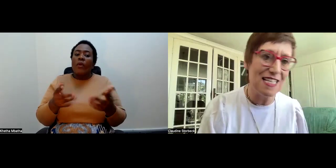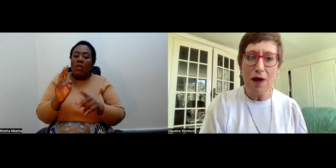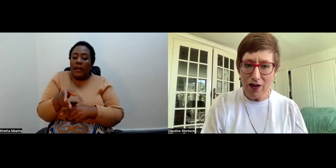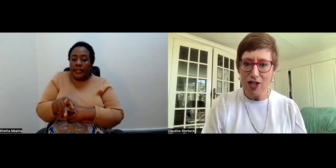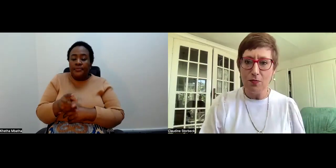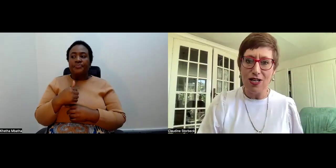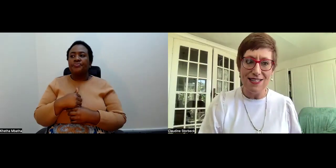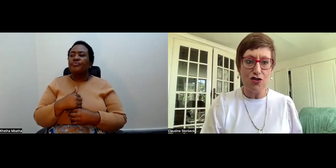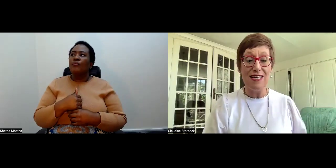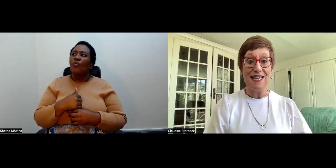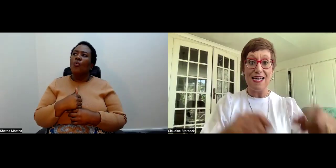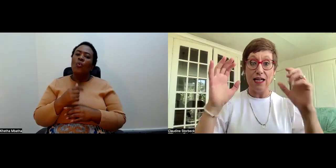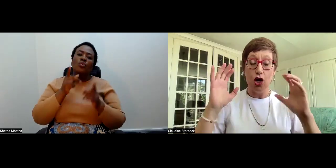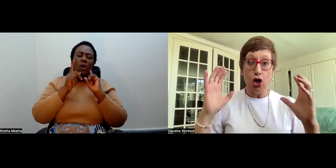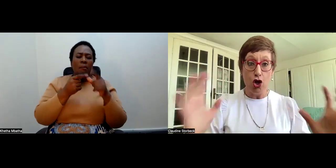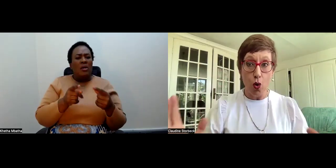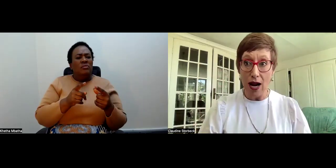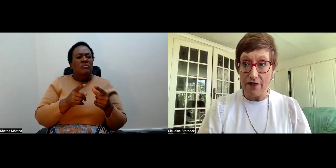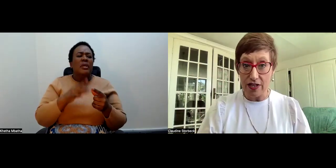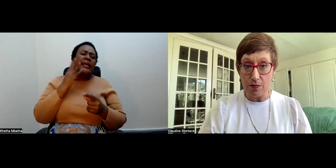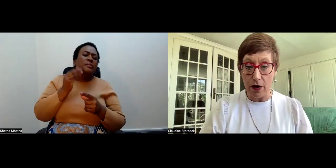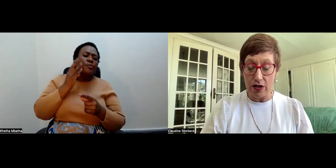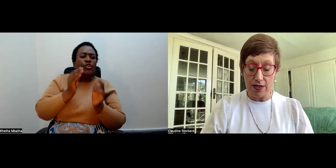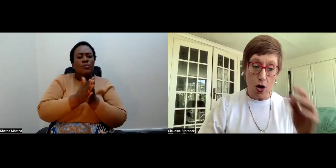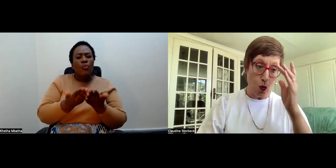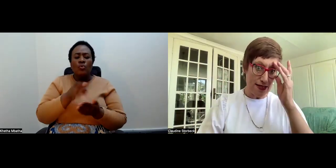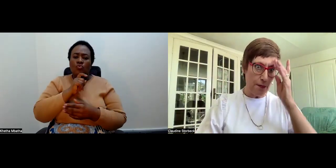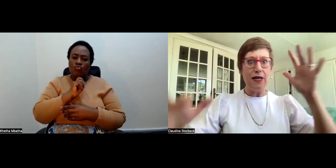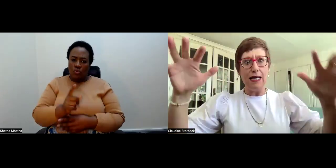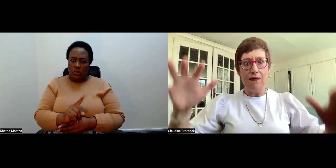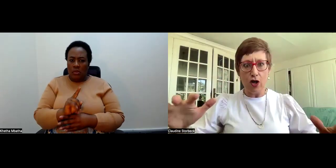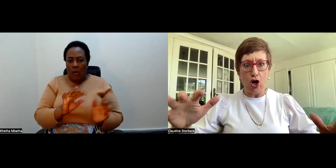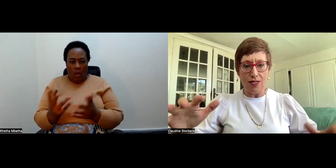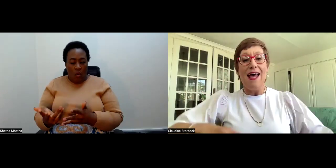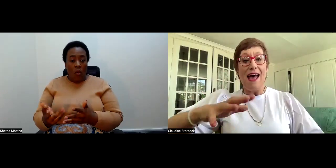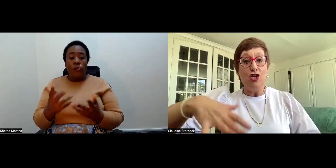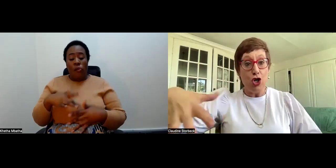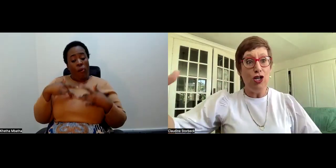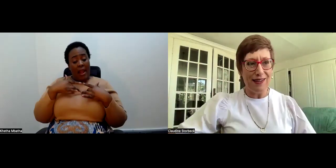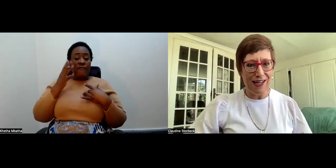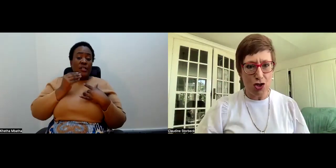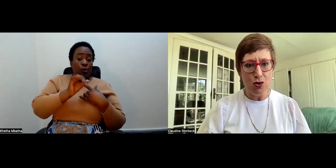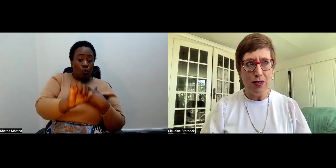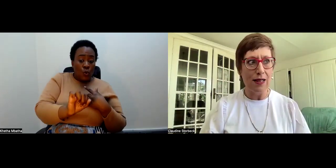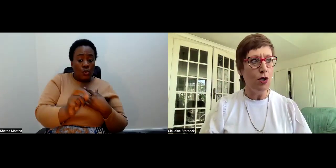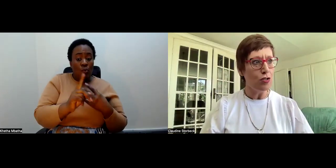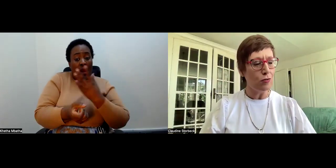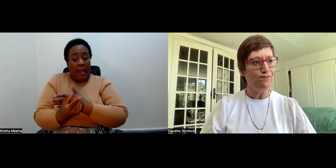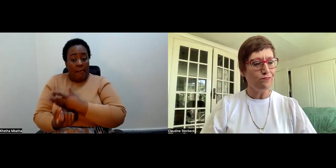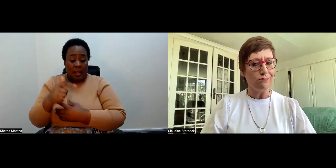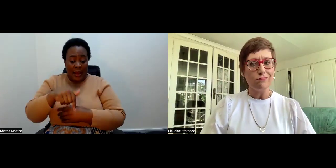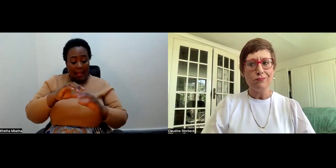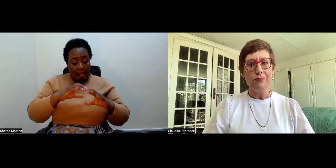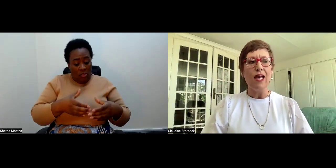An experience book is literally taking your life experience, what's happening in the class, and turn it into little